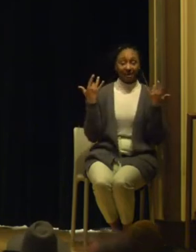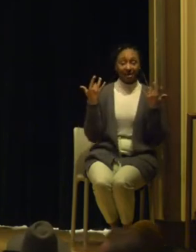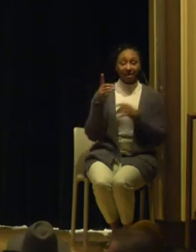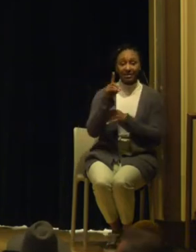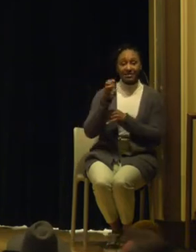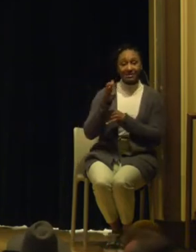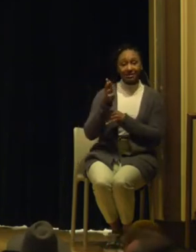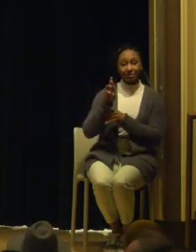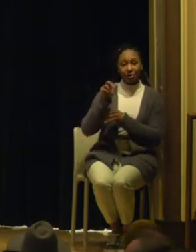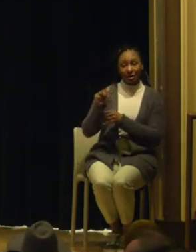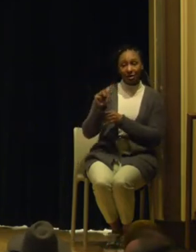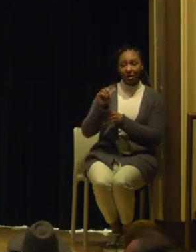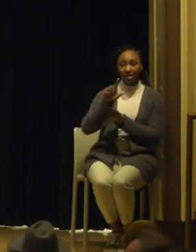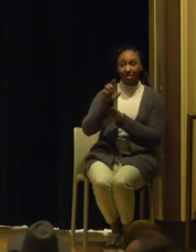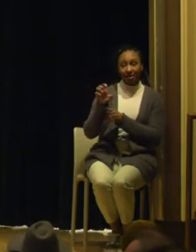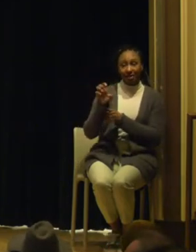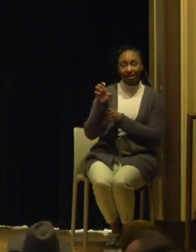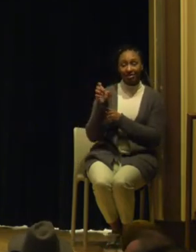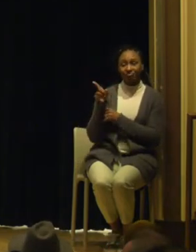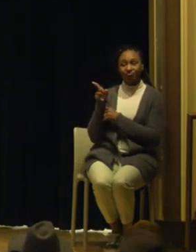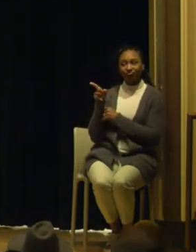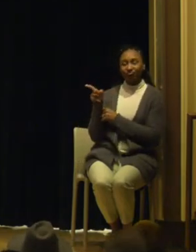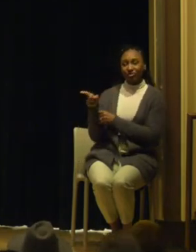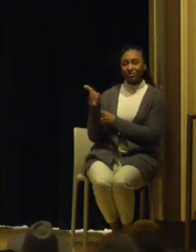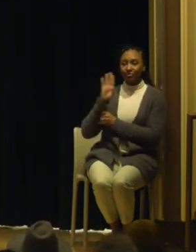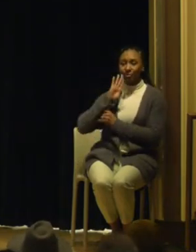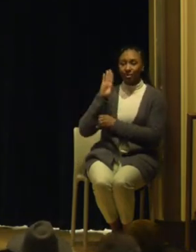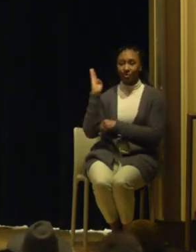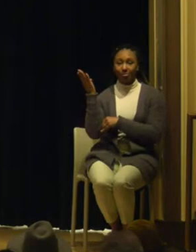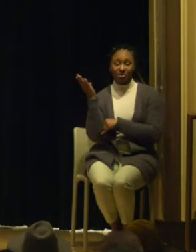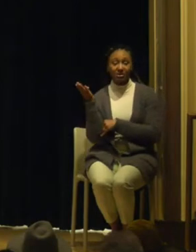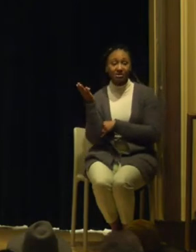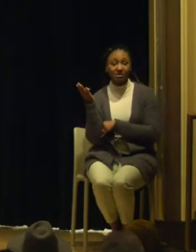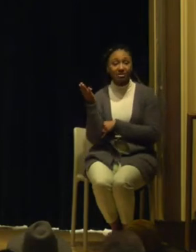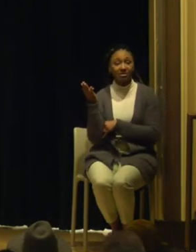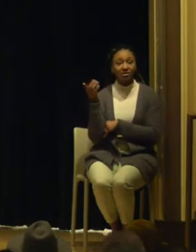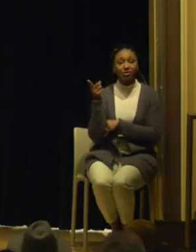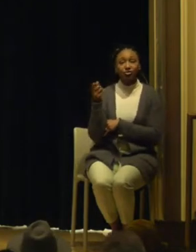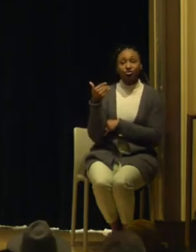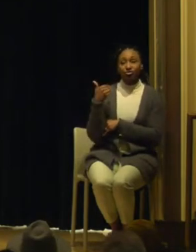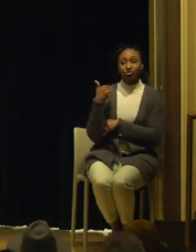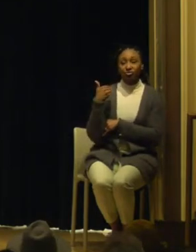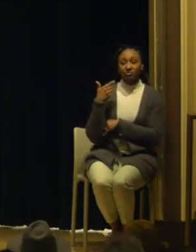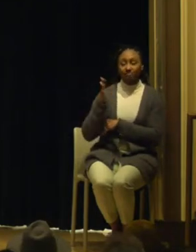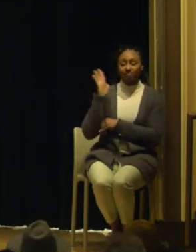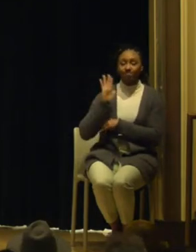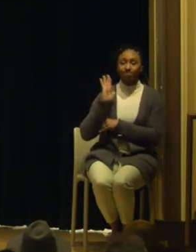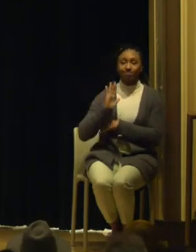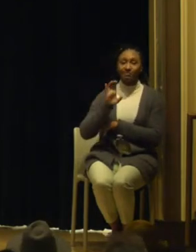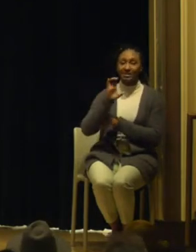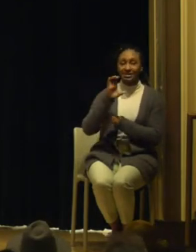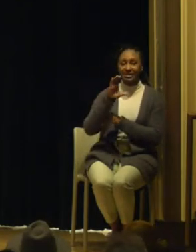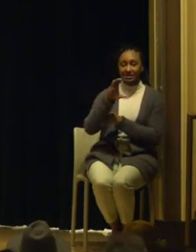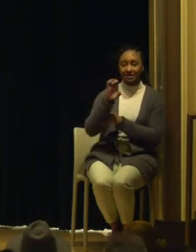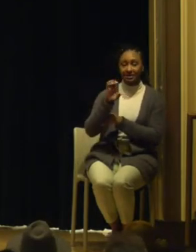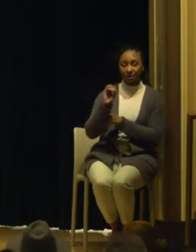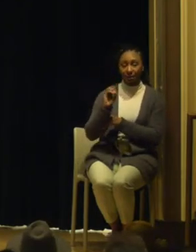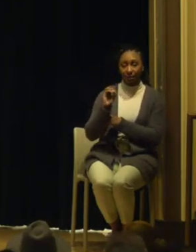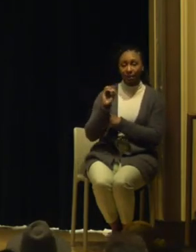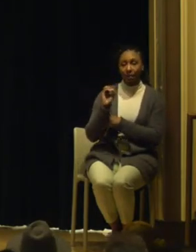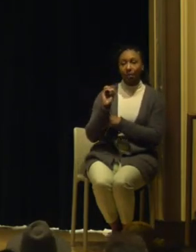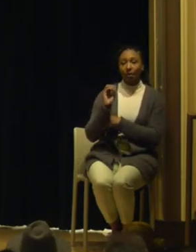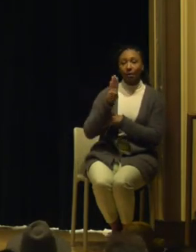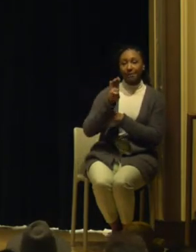former CEO of Black Entertainment Channel. Her new memoir, which you all have received a copy of, shares her journey from a childhood